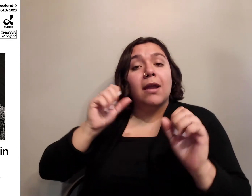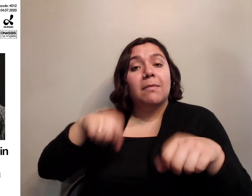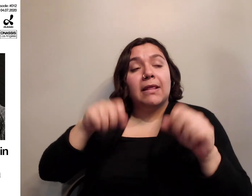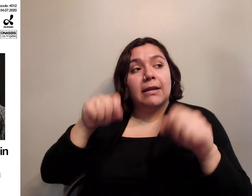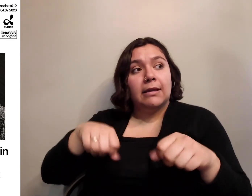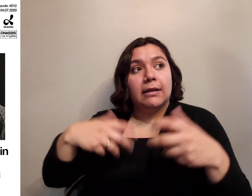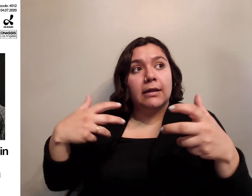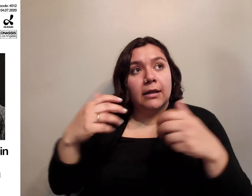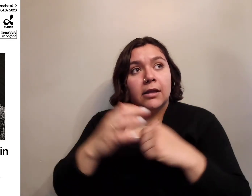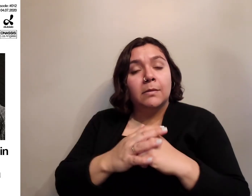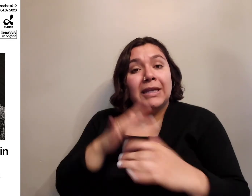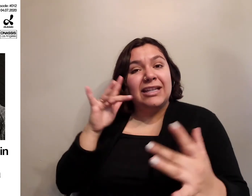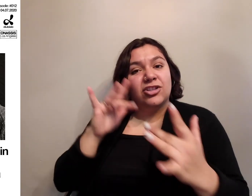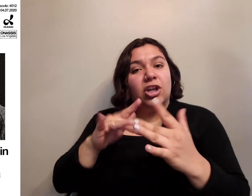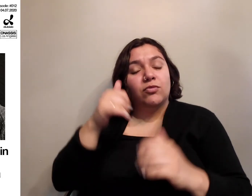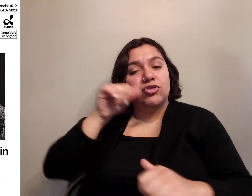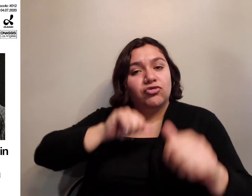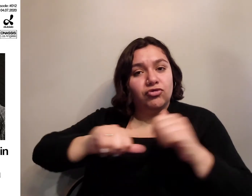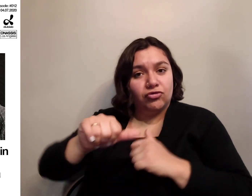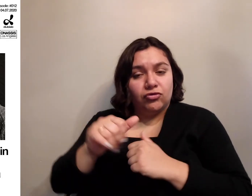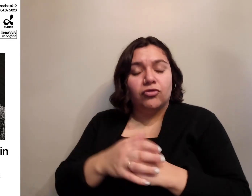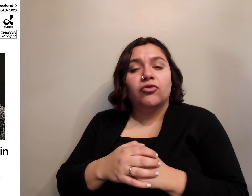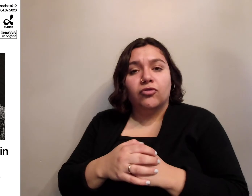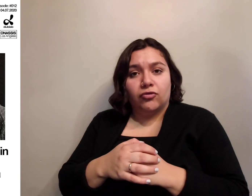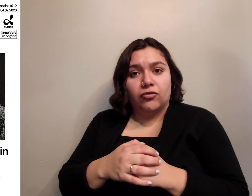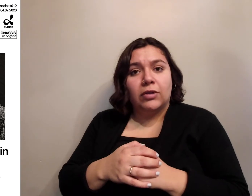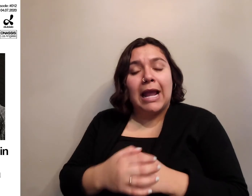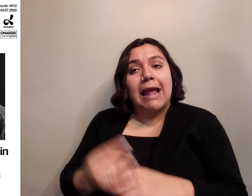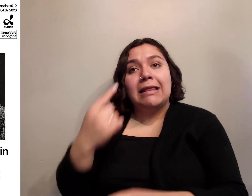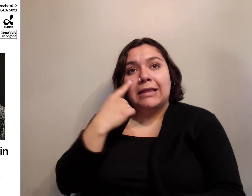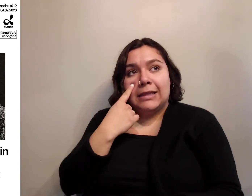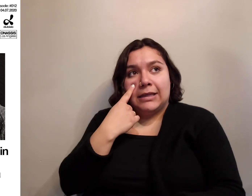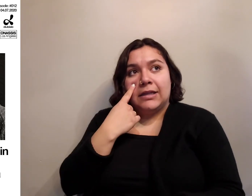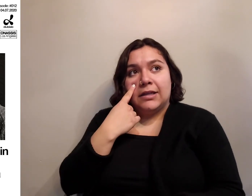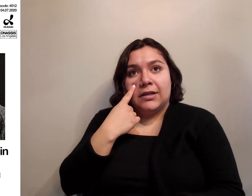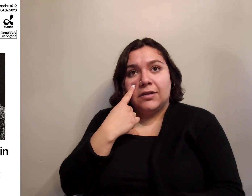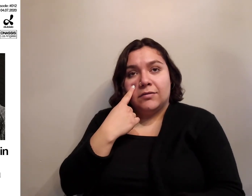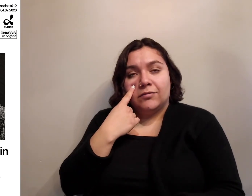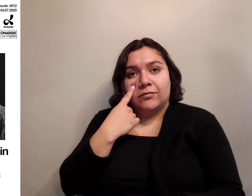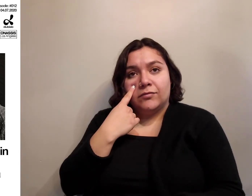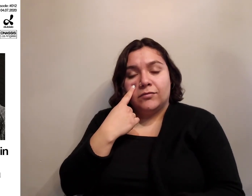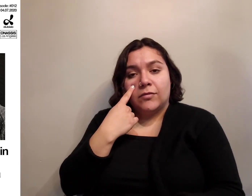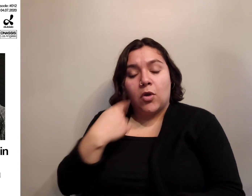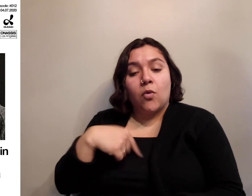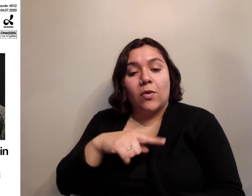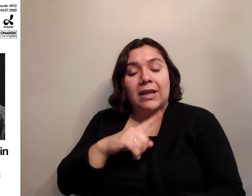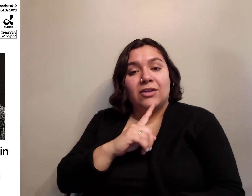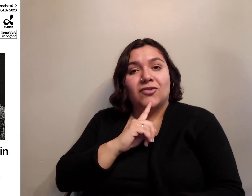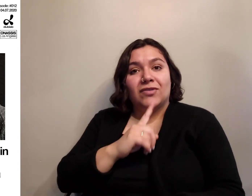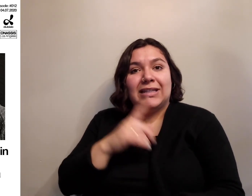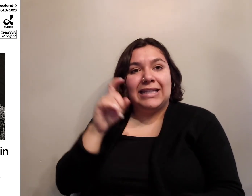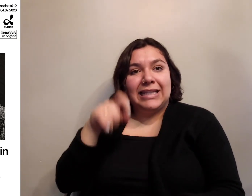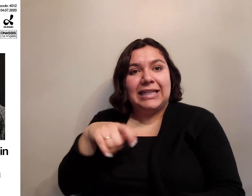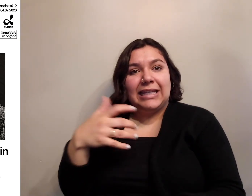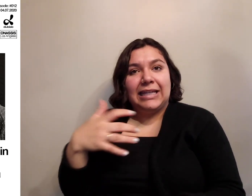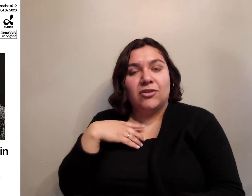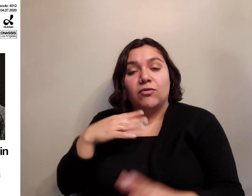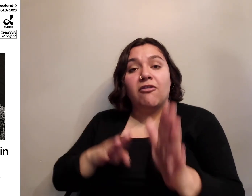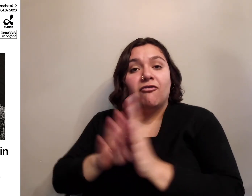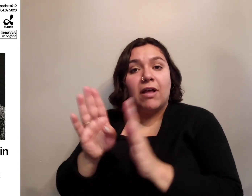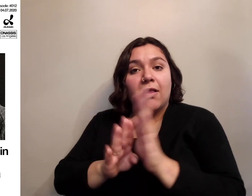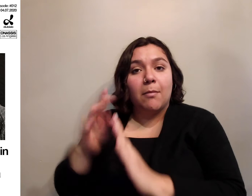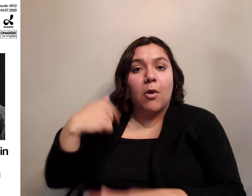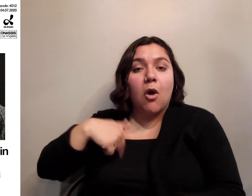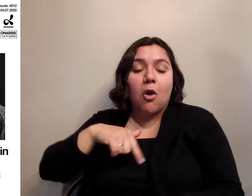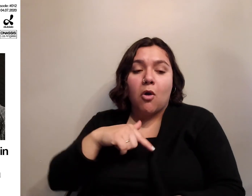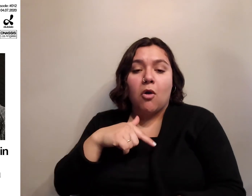be in touch with each other. And so I think that we desperately need to develop our